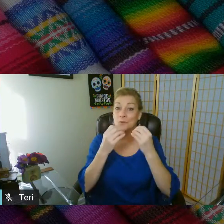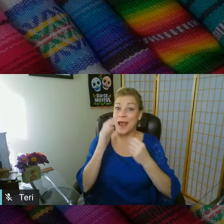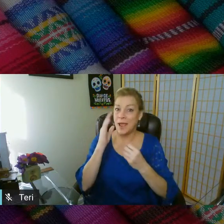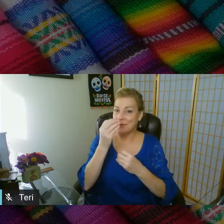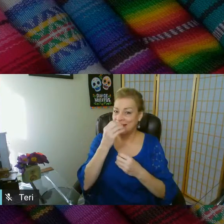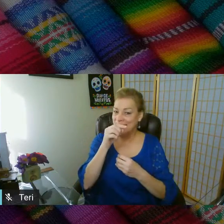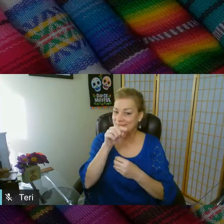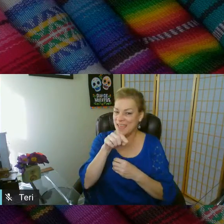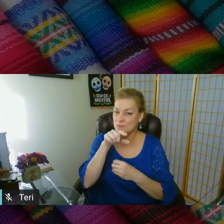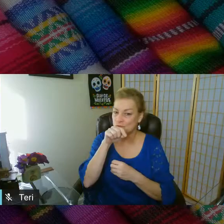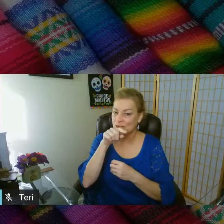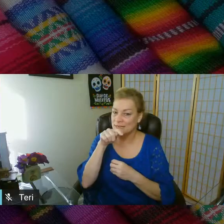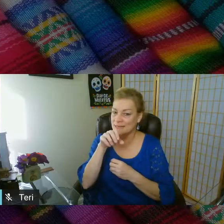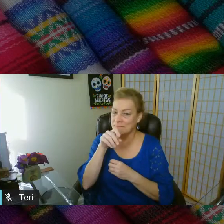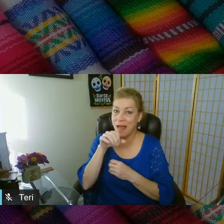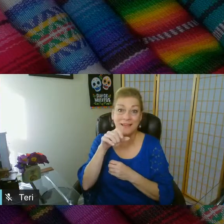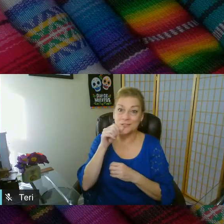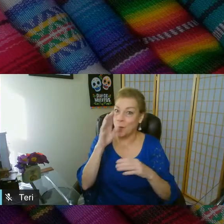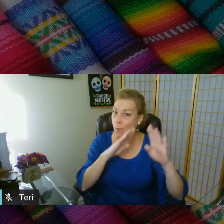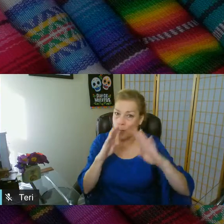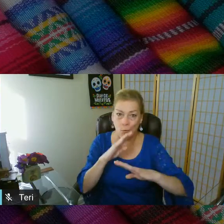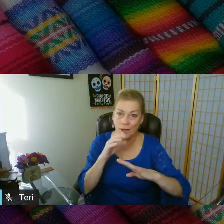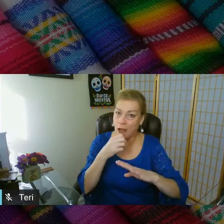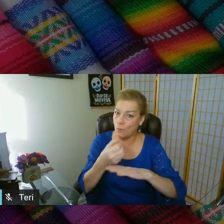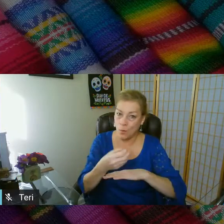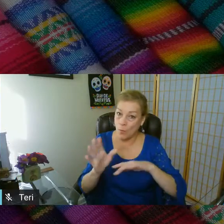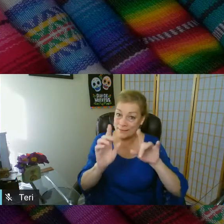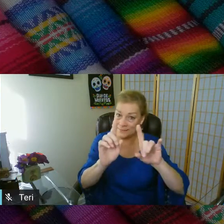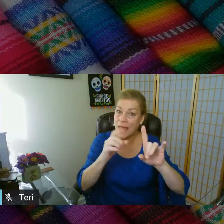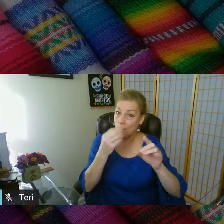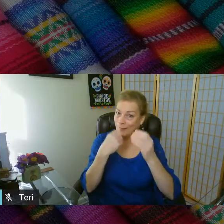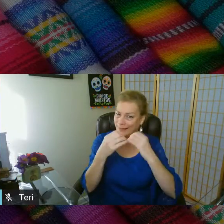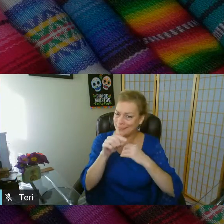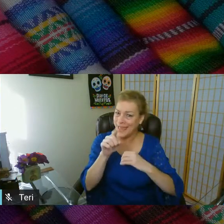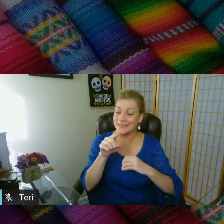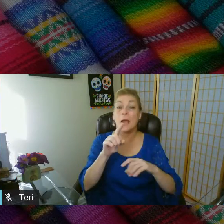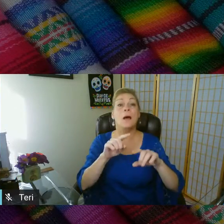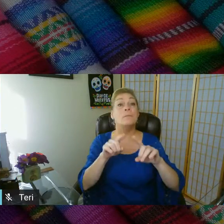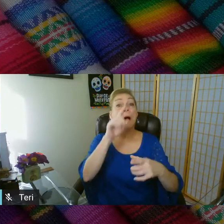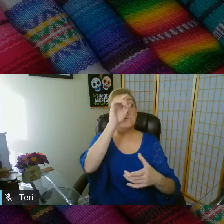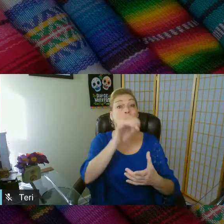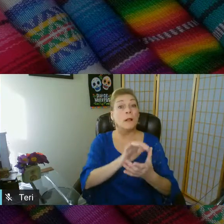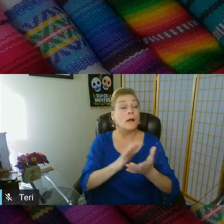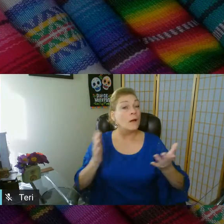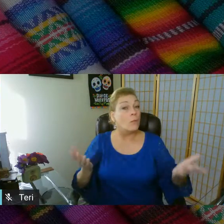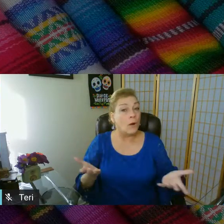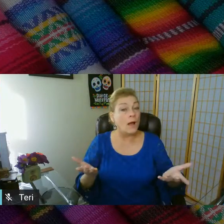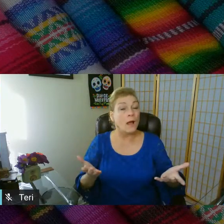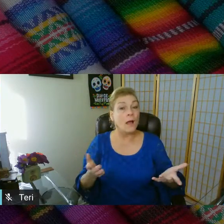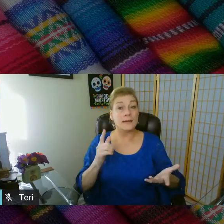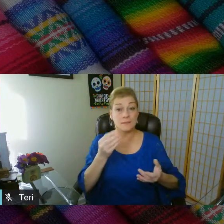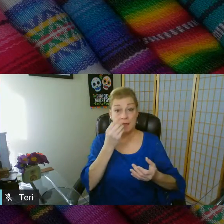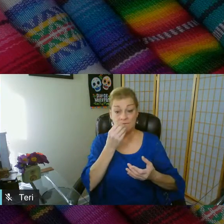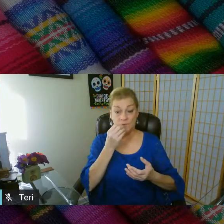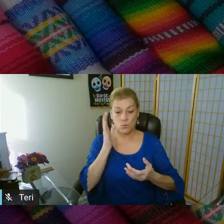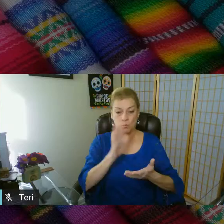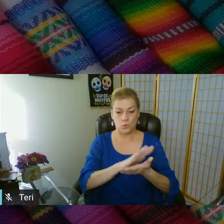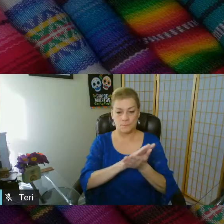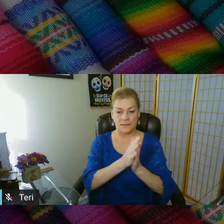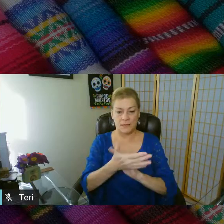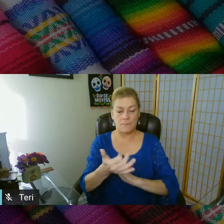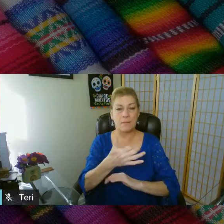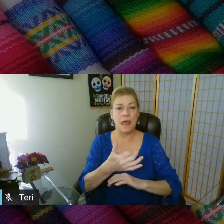when we're done. So don't worry, they won't go to waste. But there's a belief that, the food that is there will become sort of a